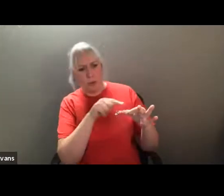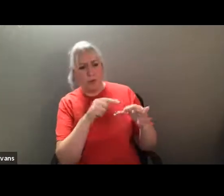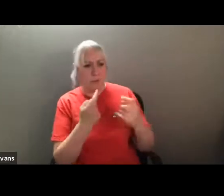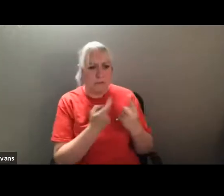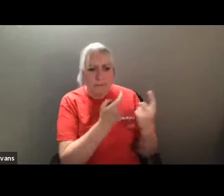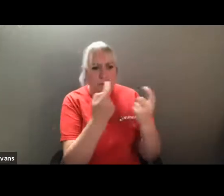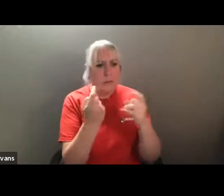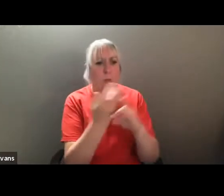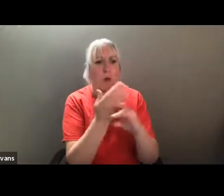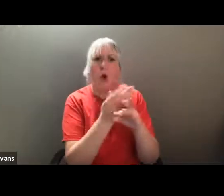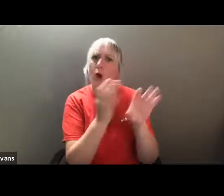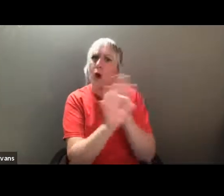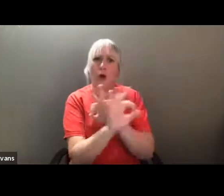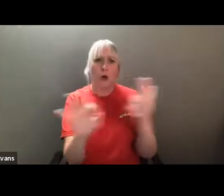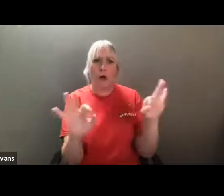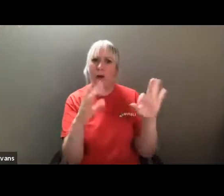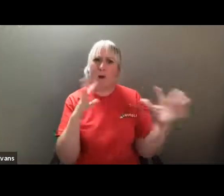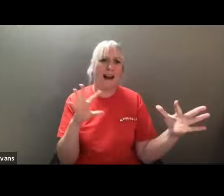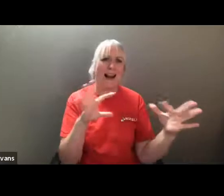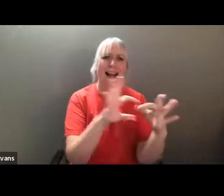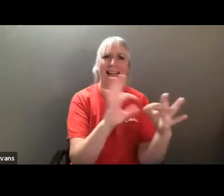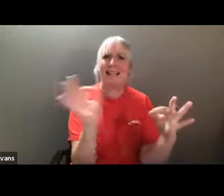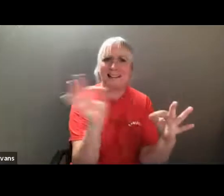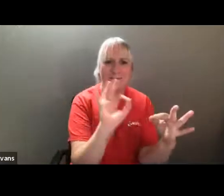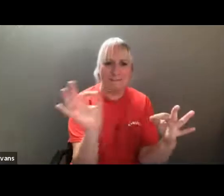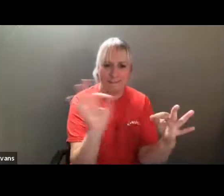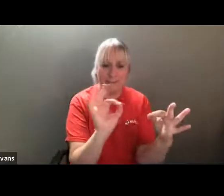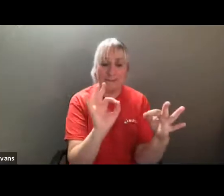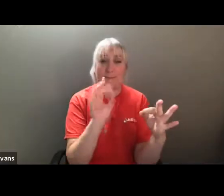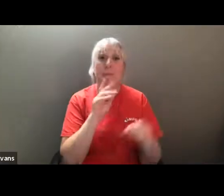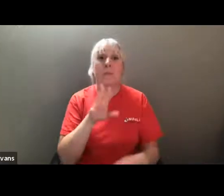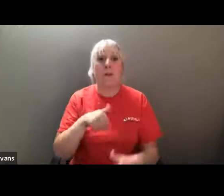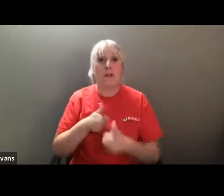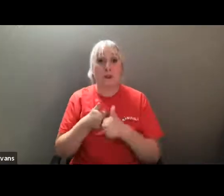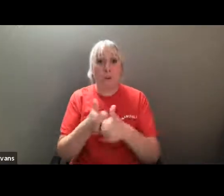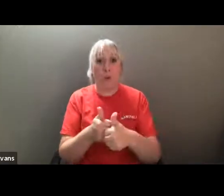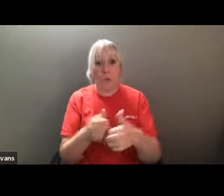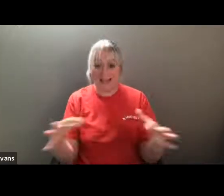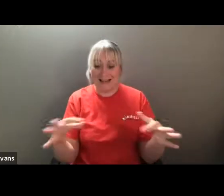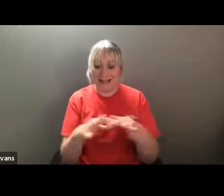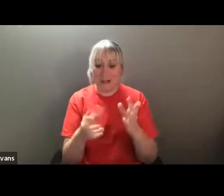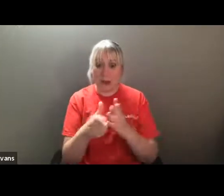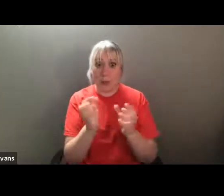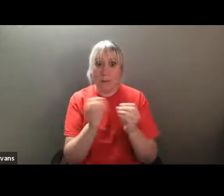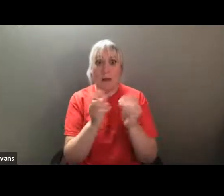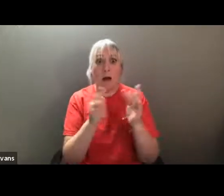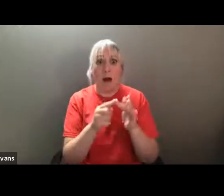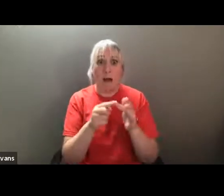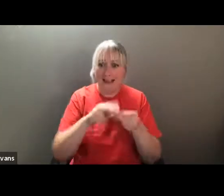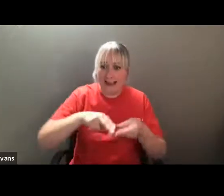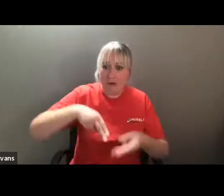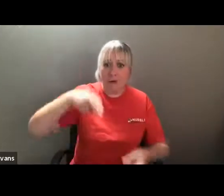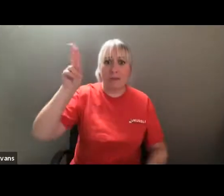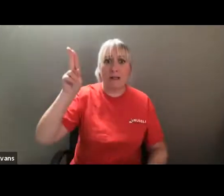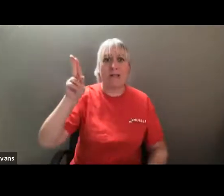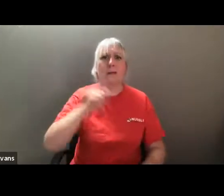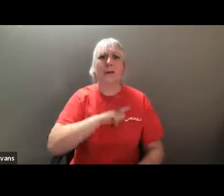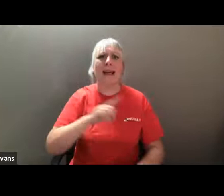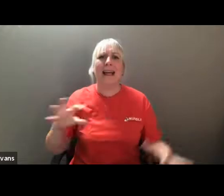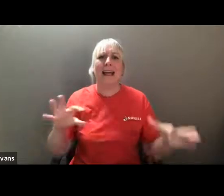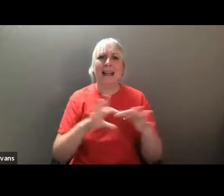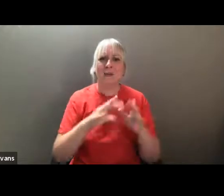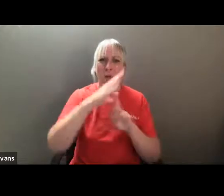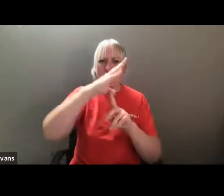work. Support for UBI has grown over the past decade in response to the harmful impacts of Tory welfare